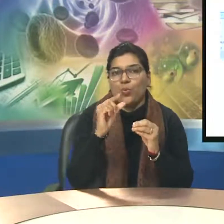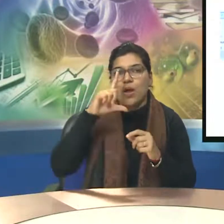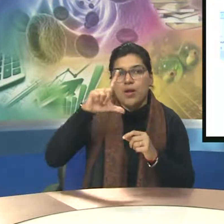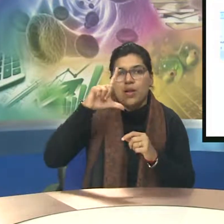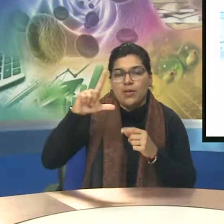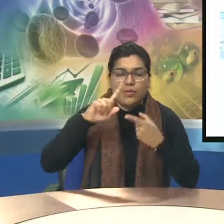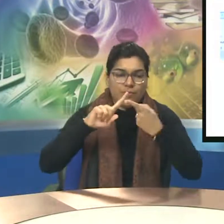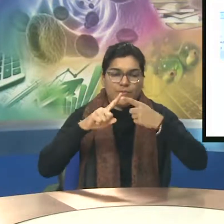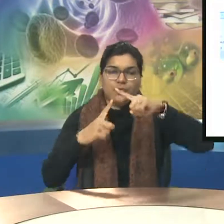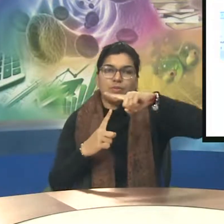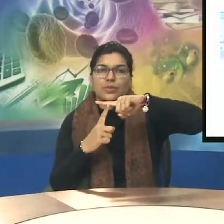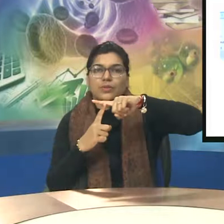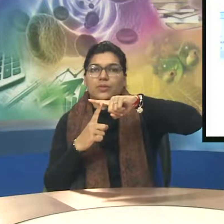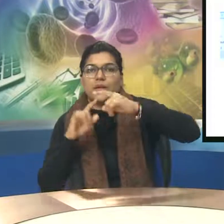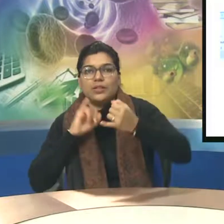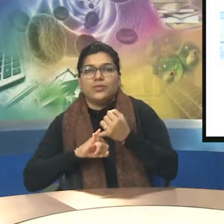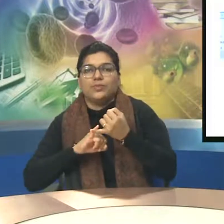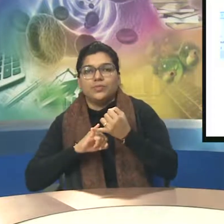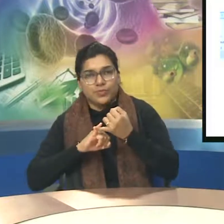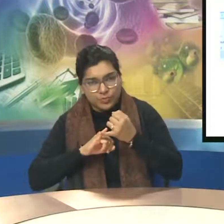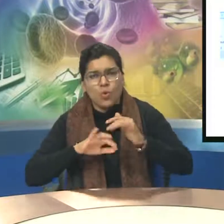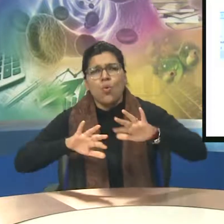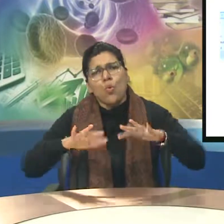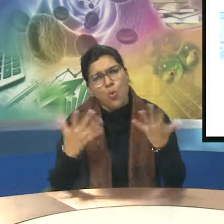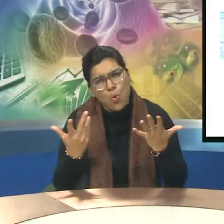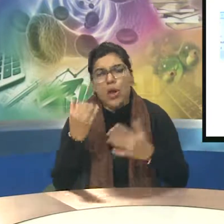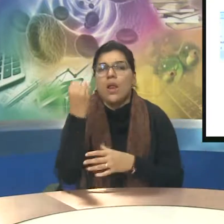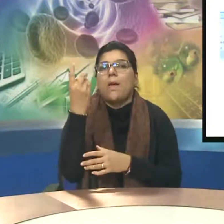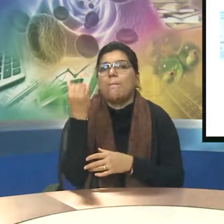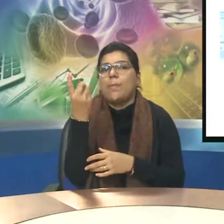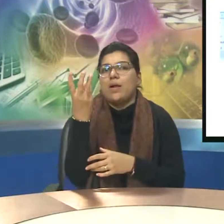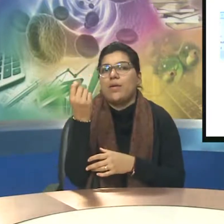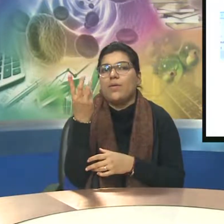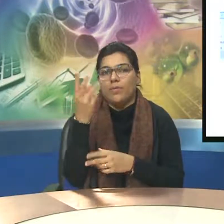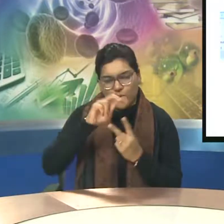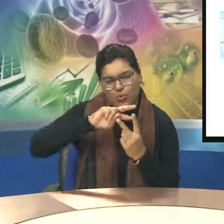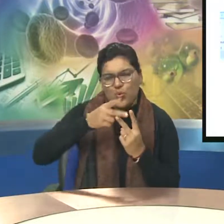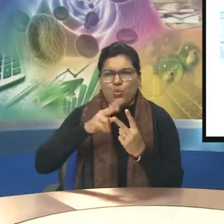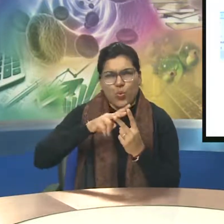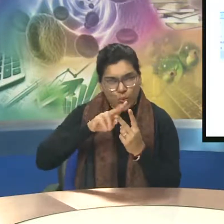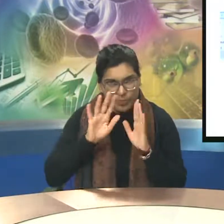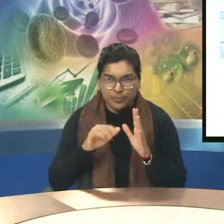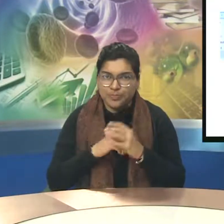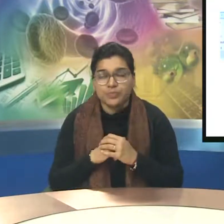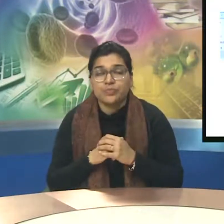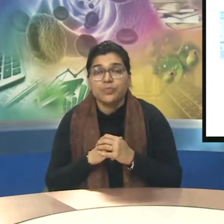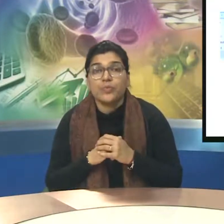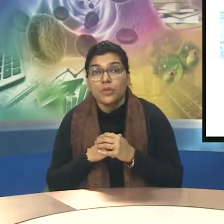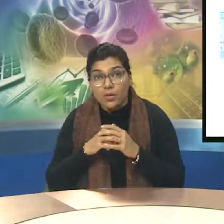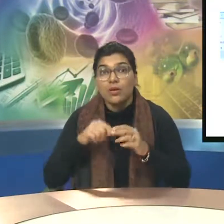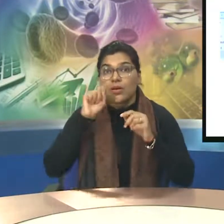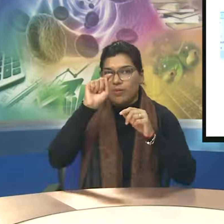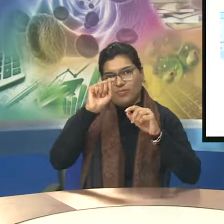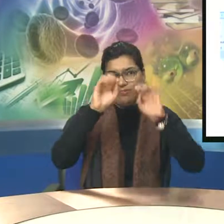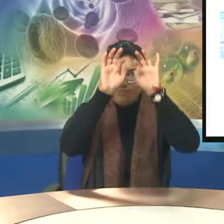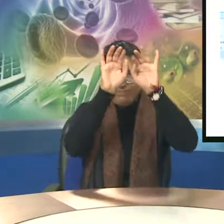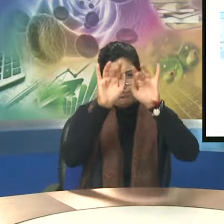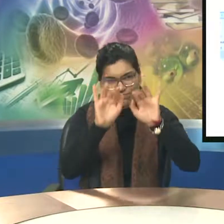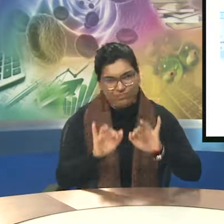If there is something important, it should be informed in bullets form or the